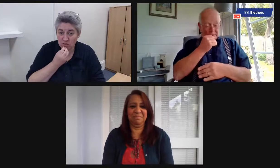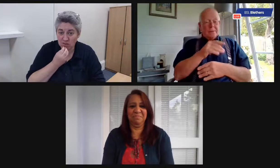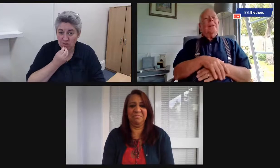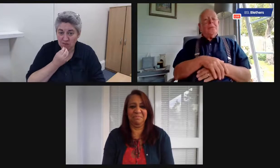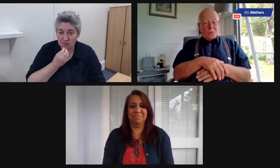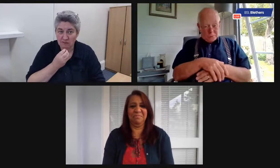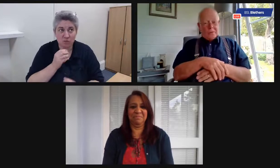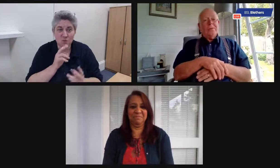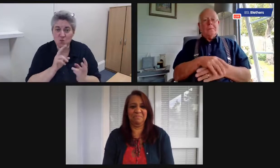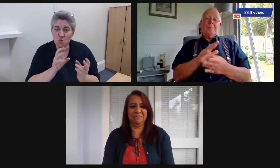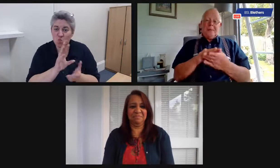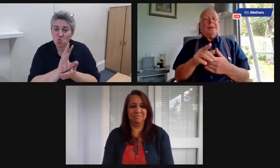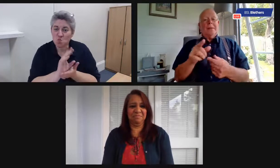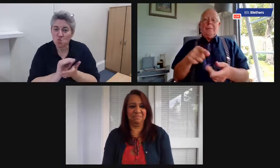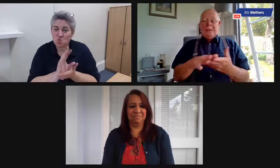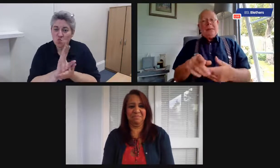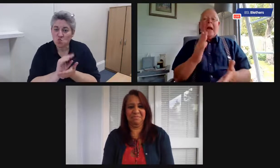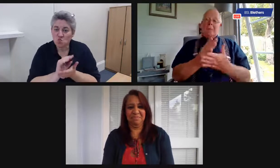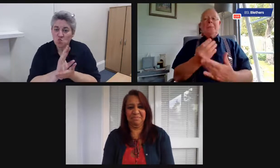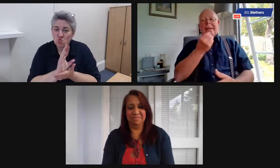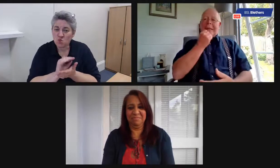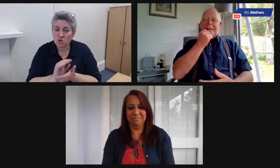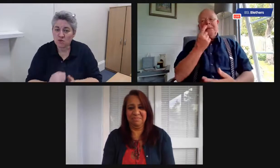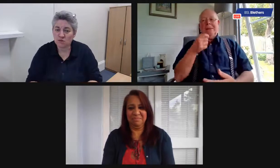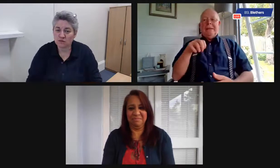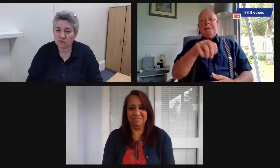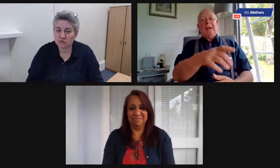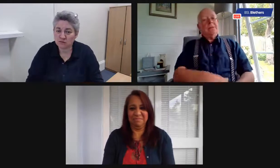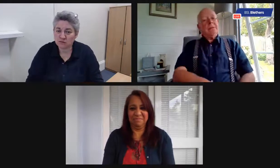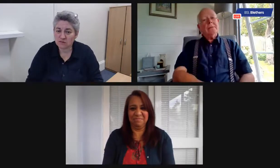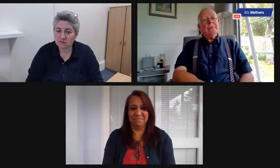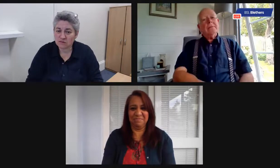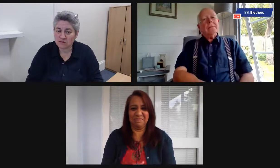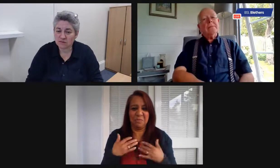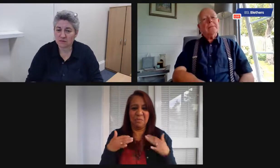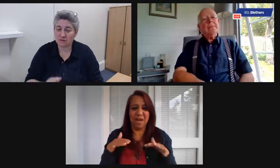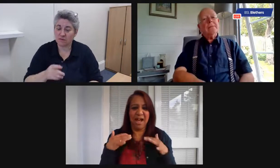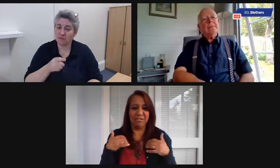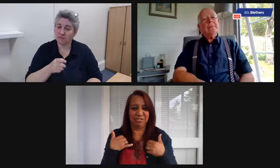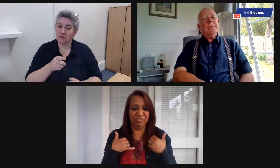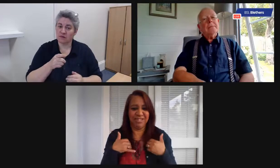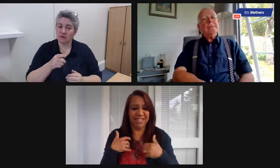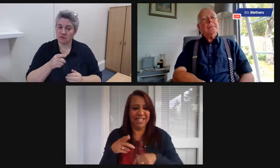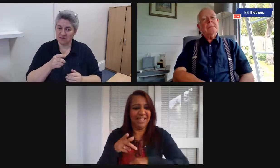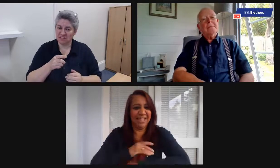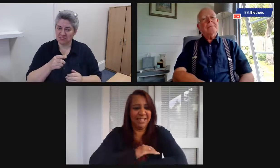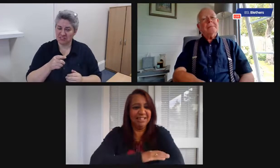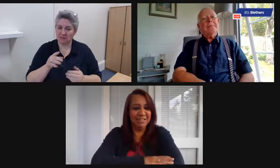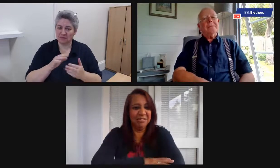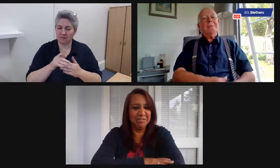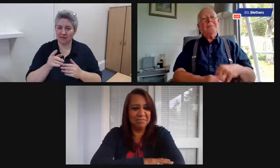and that's how it feeds itself. It eats insects. so Yep. that's how it gets its food. Yep. Eats insects.